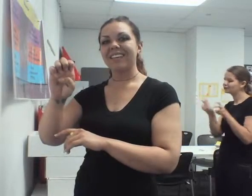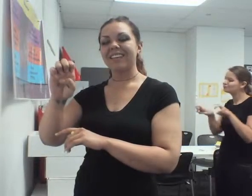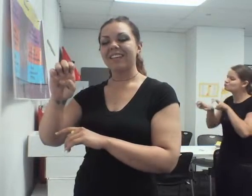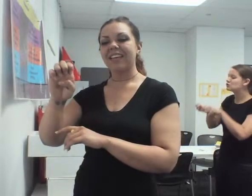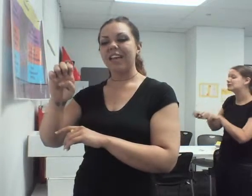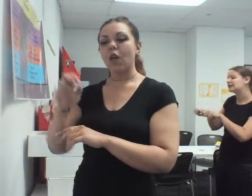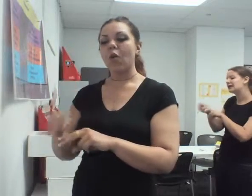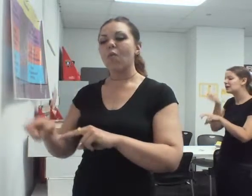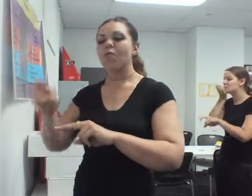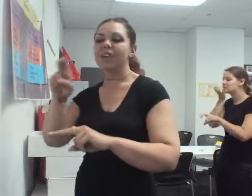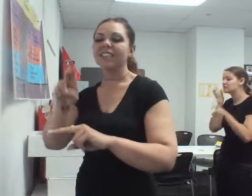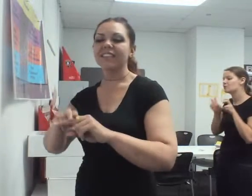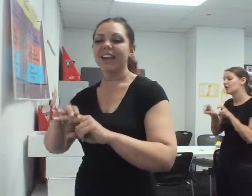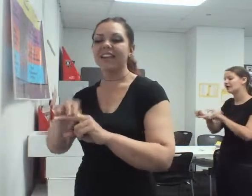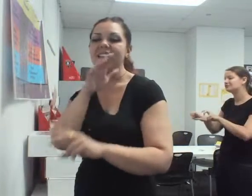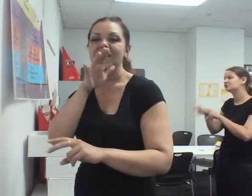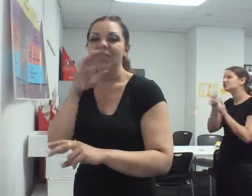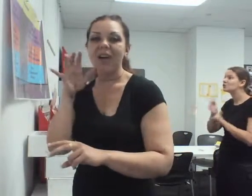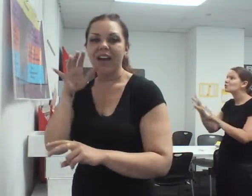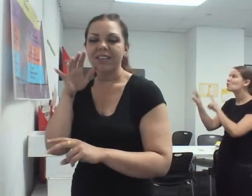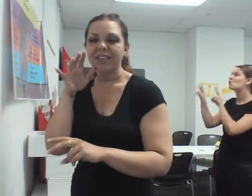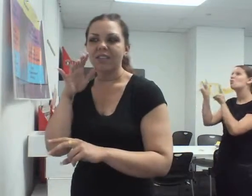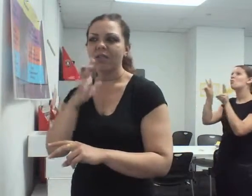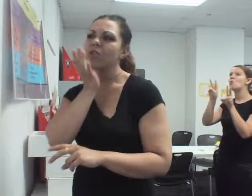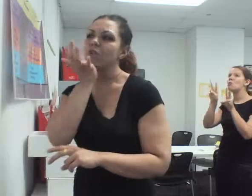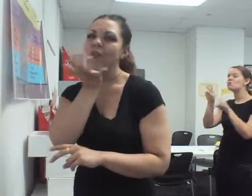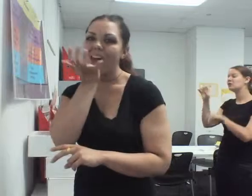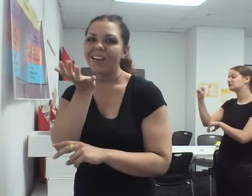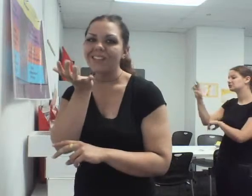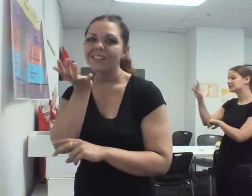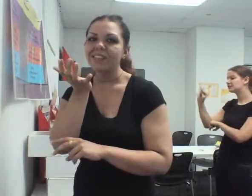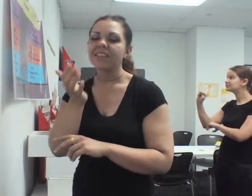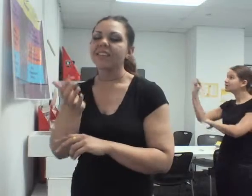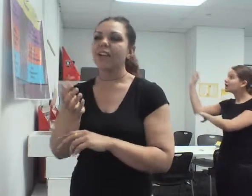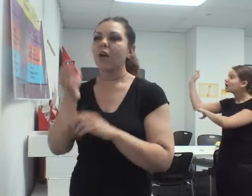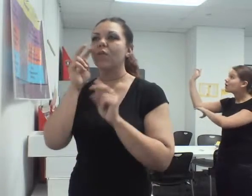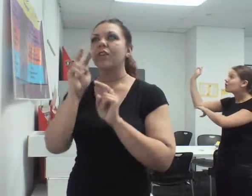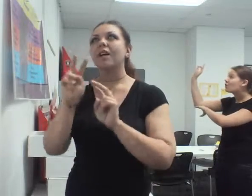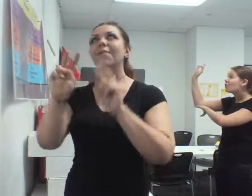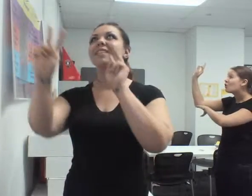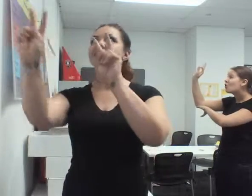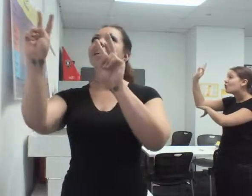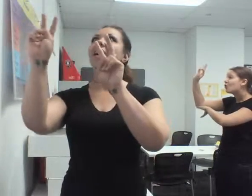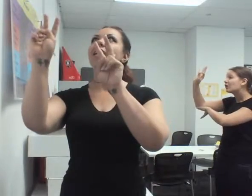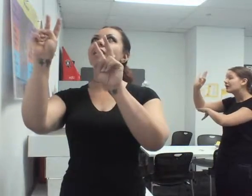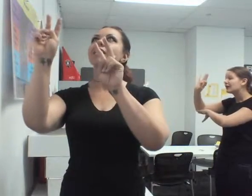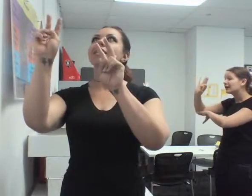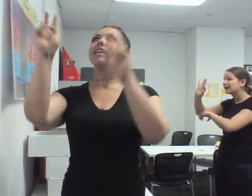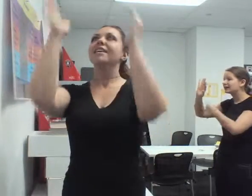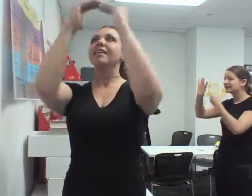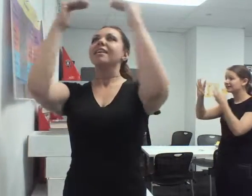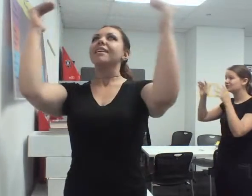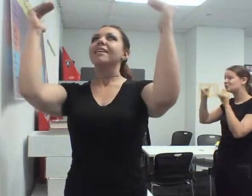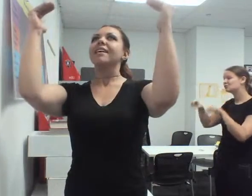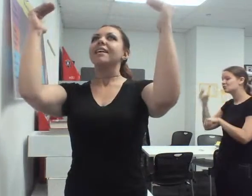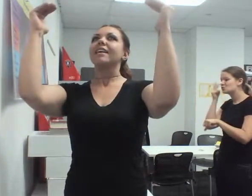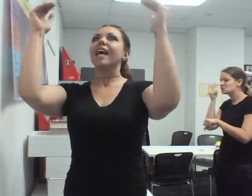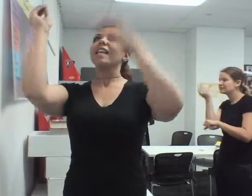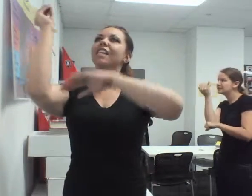we watched up in the sky. The sun was lowering, and as it began to set, you could see yellow colors in the sky, and there were